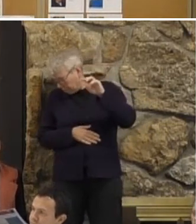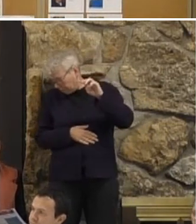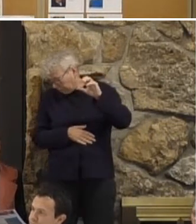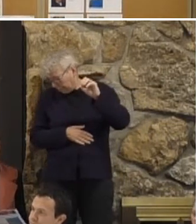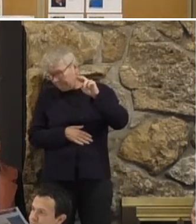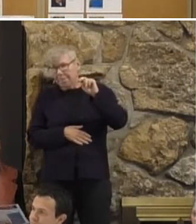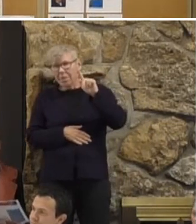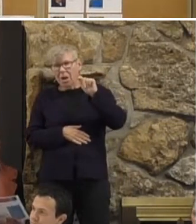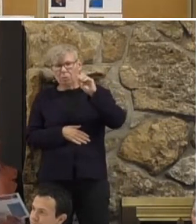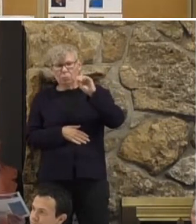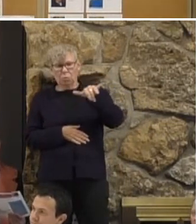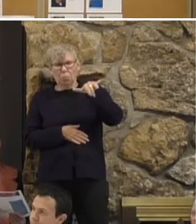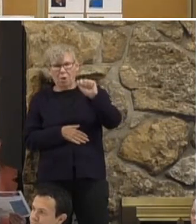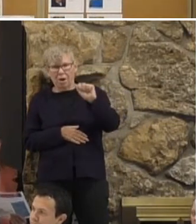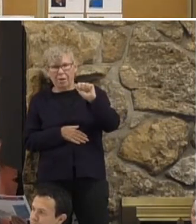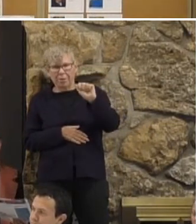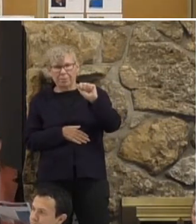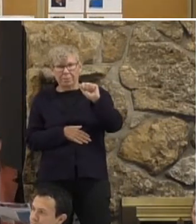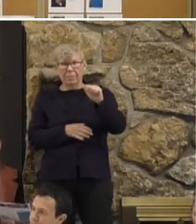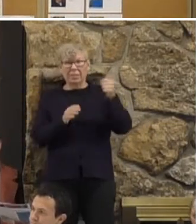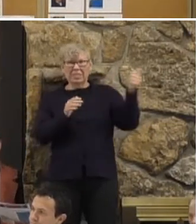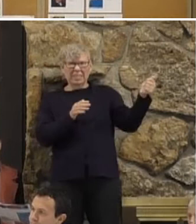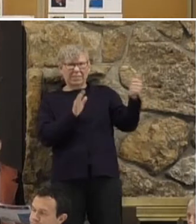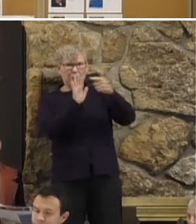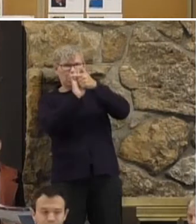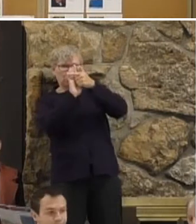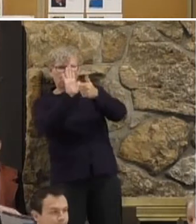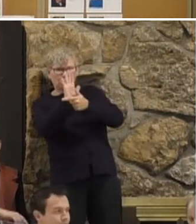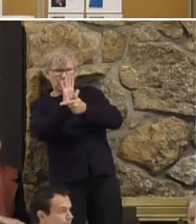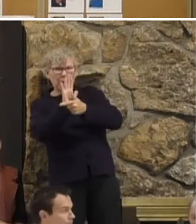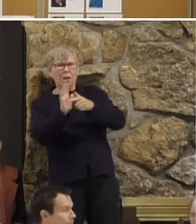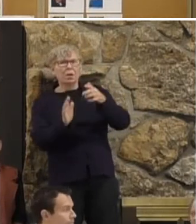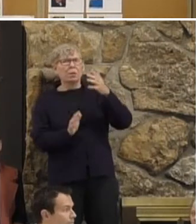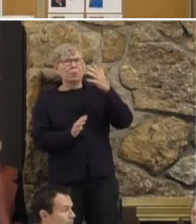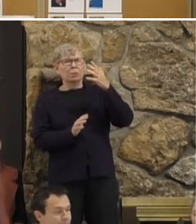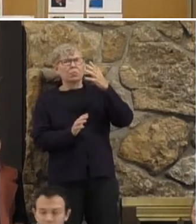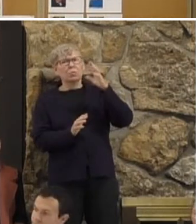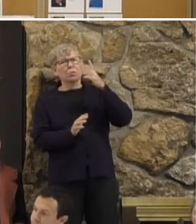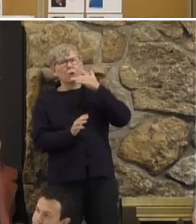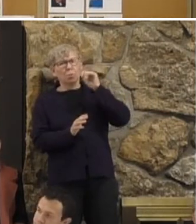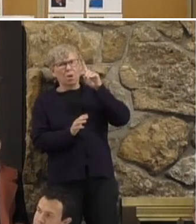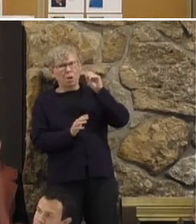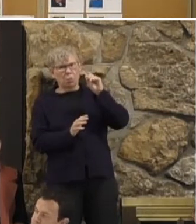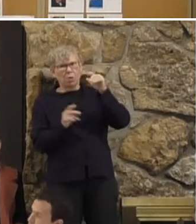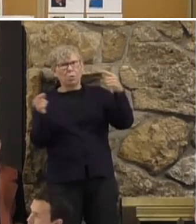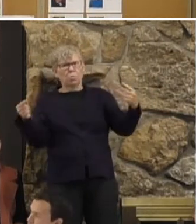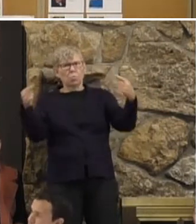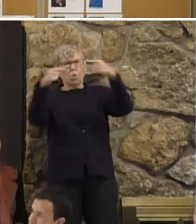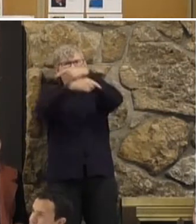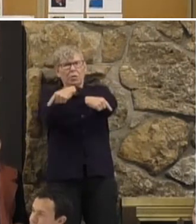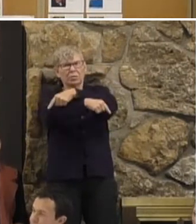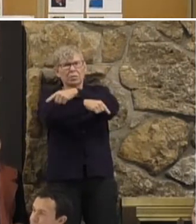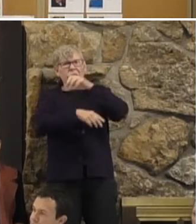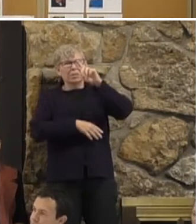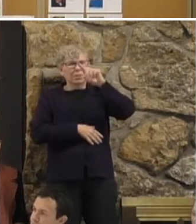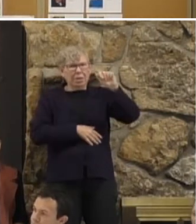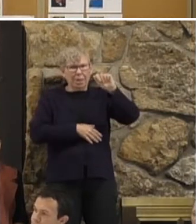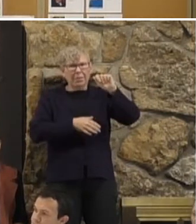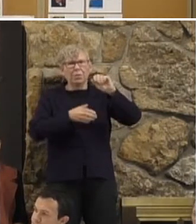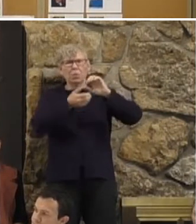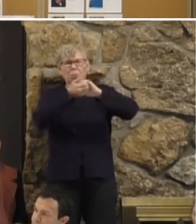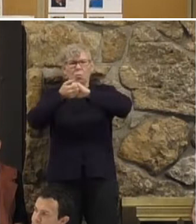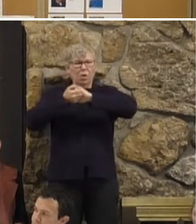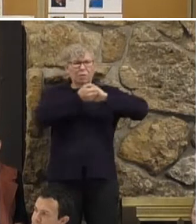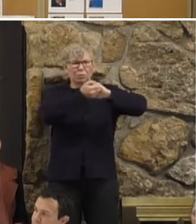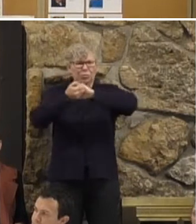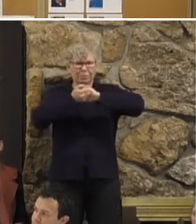the Colorado Cross Disability Coalition, to give us an overview of what the law says. What do people have to do? And when we